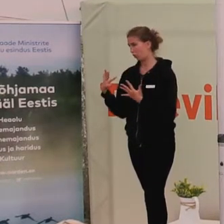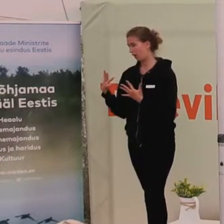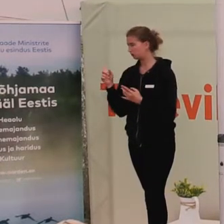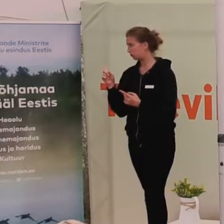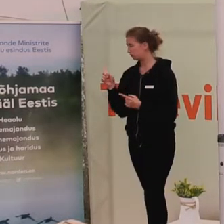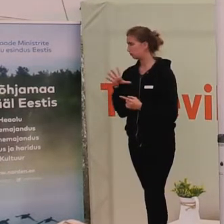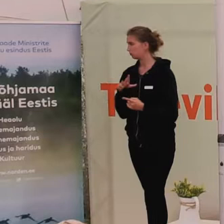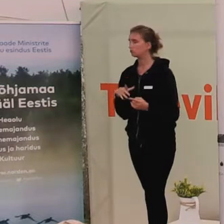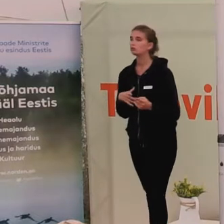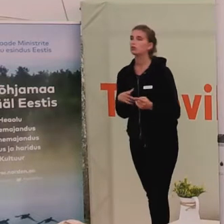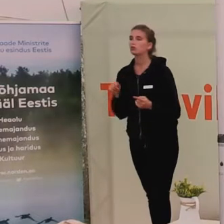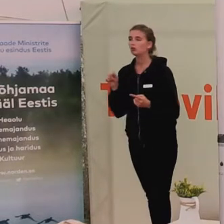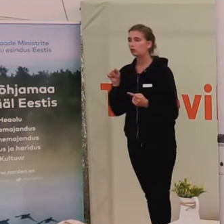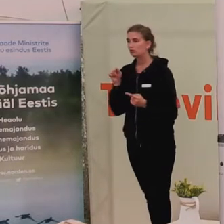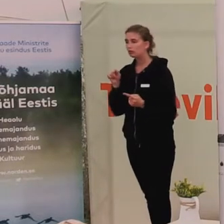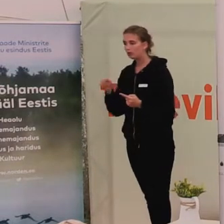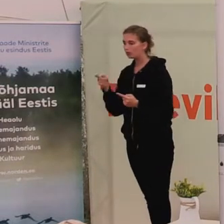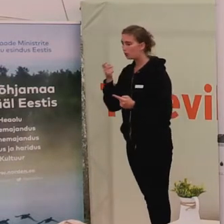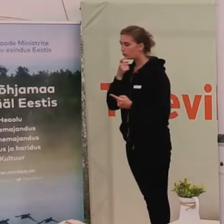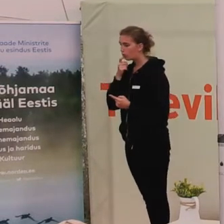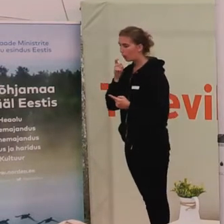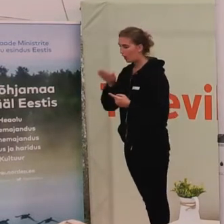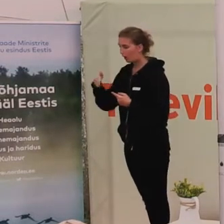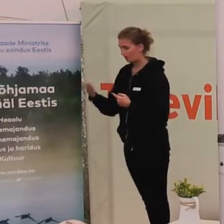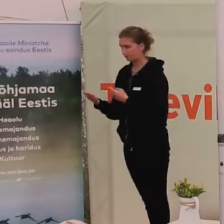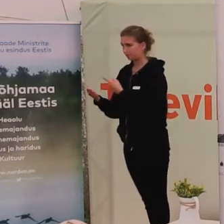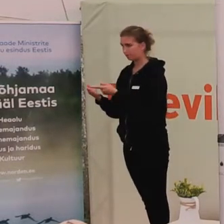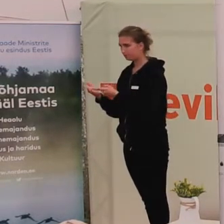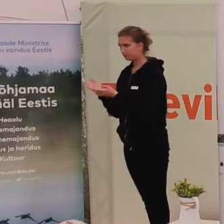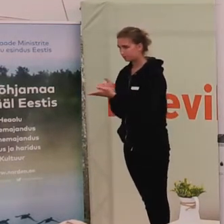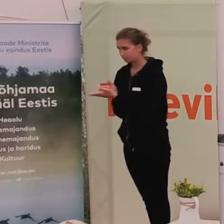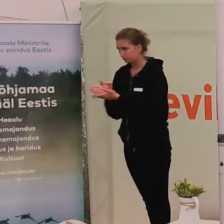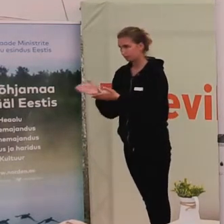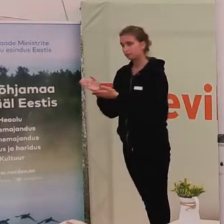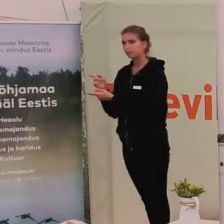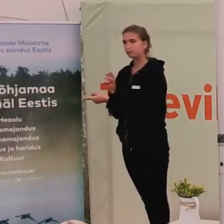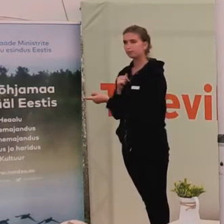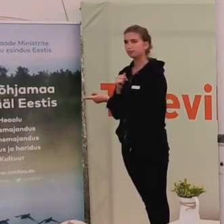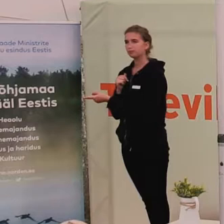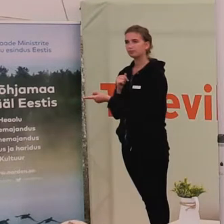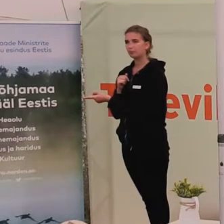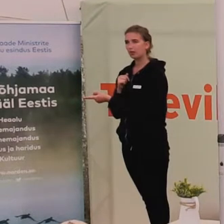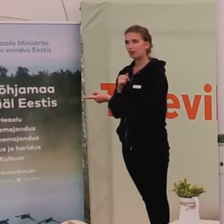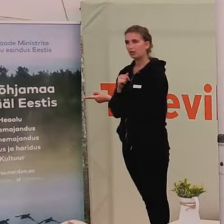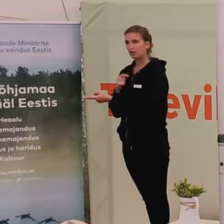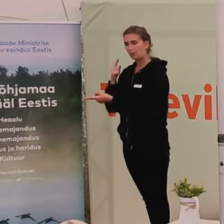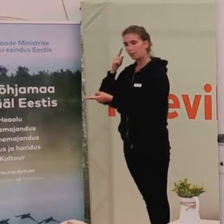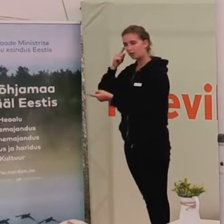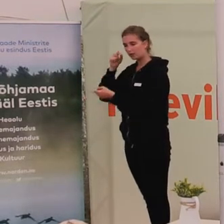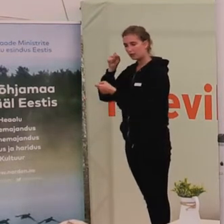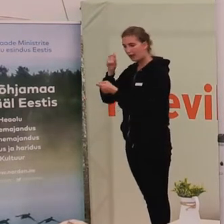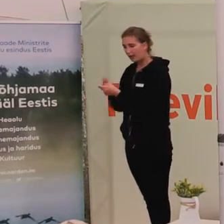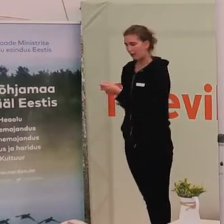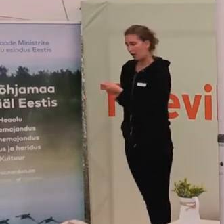1989, a special way for Finland to make it. Possible to live